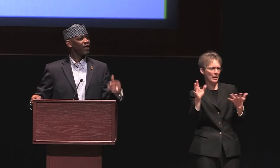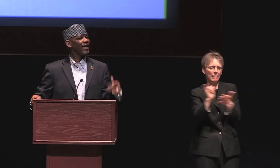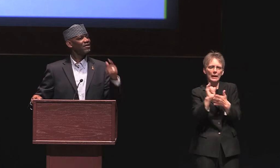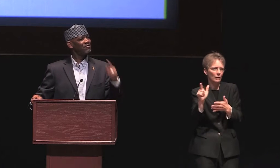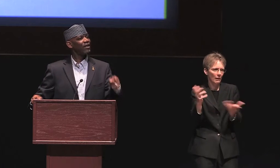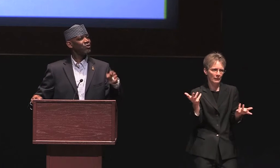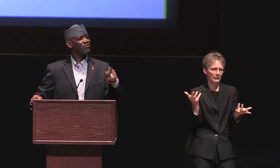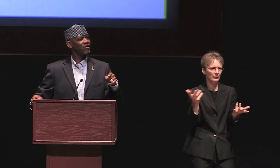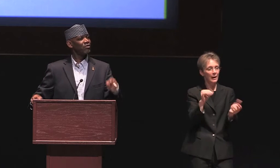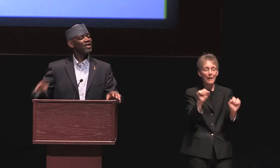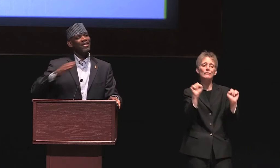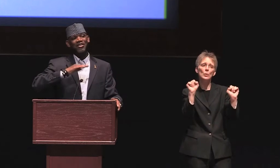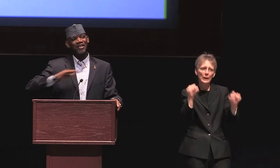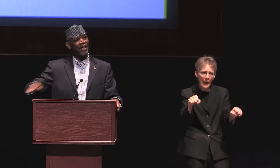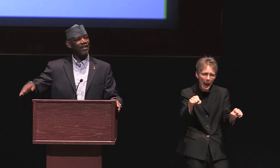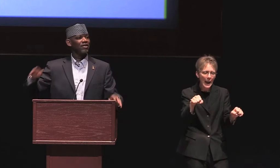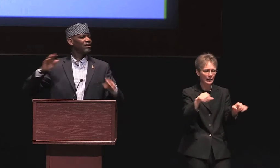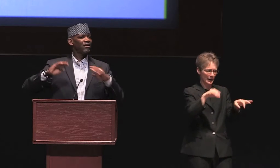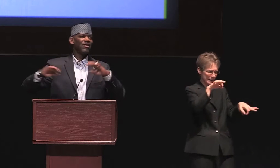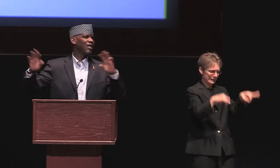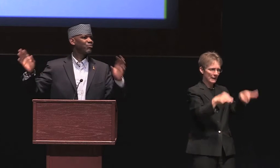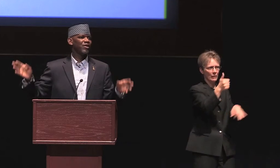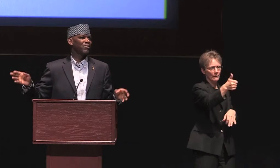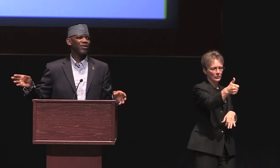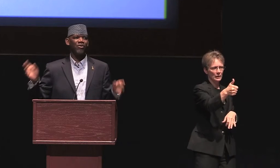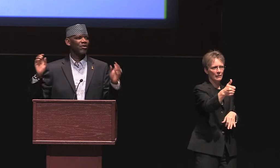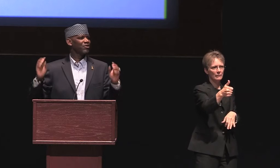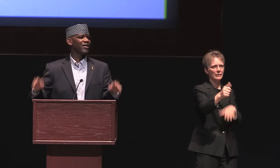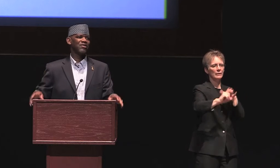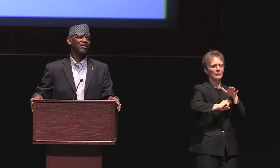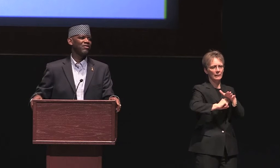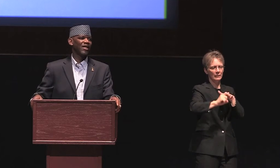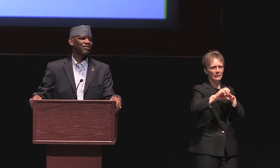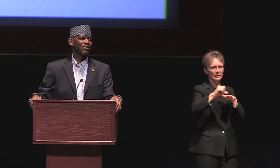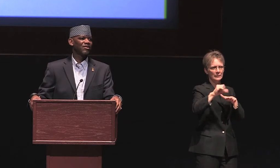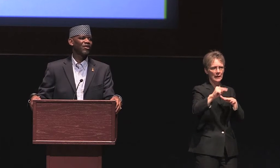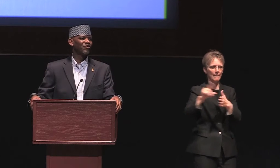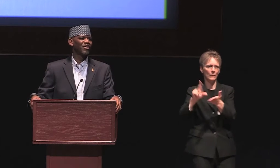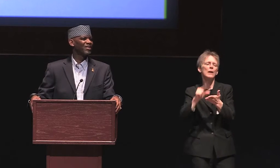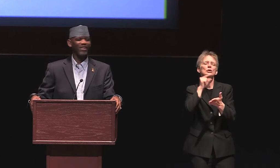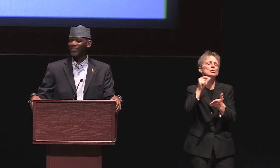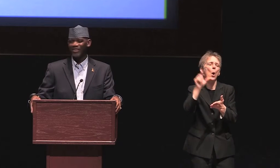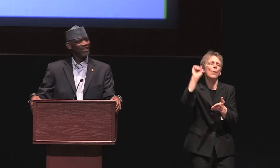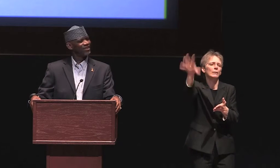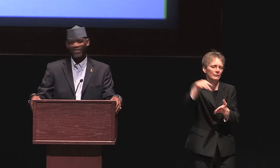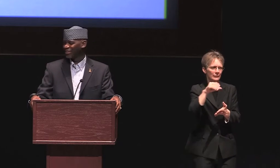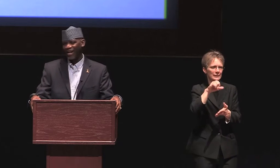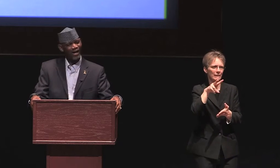mean, if you can develop your film, scan it, and print it, but don't take it to CVS. You know, really,